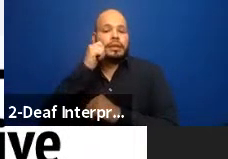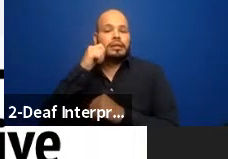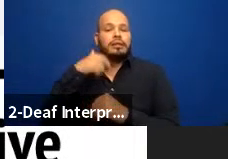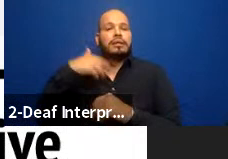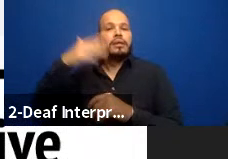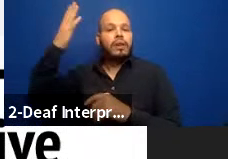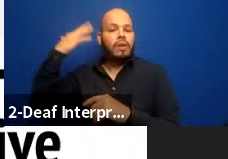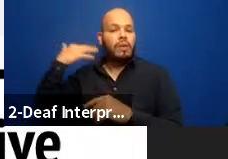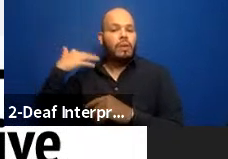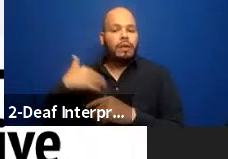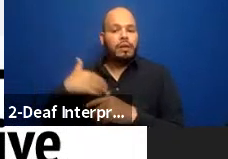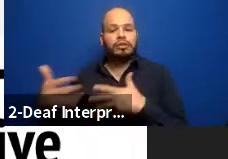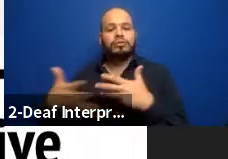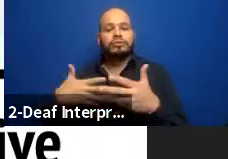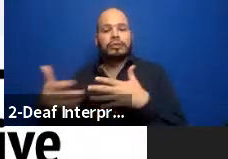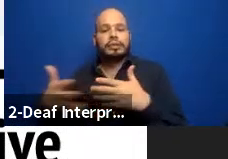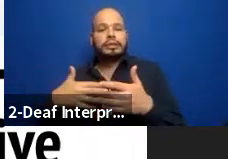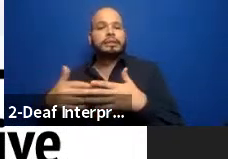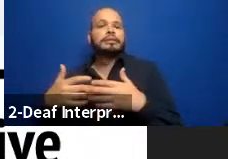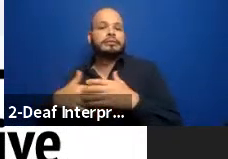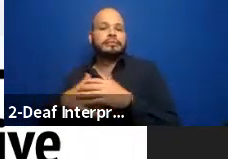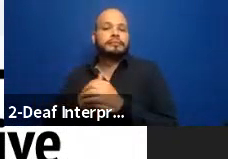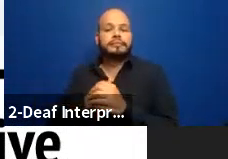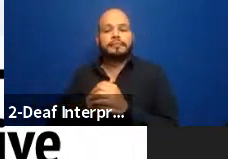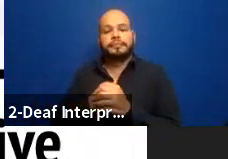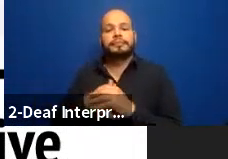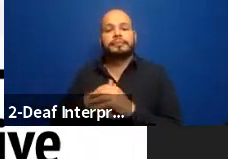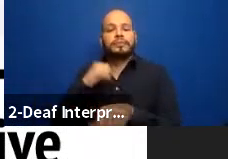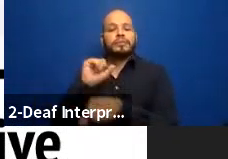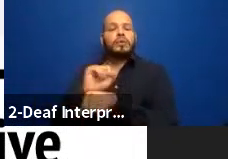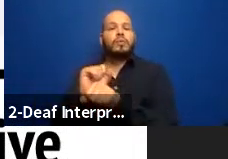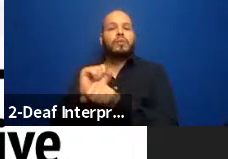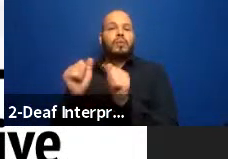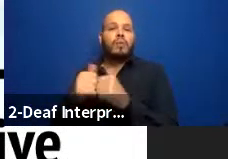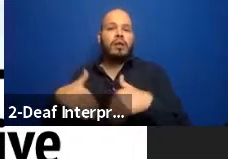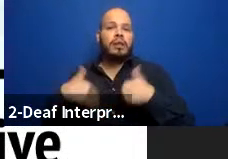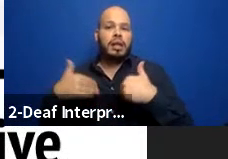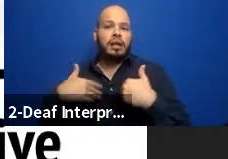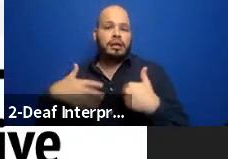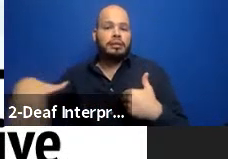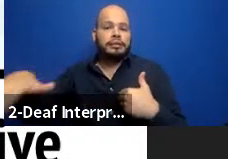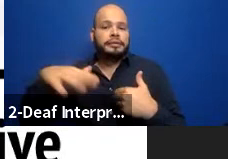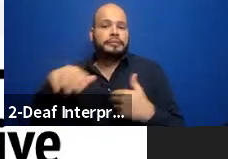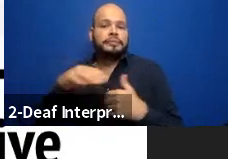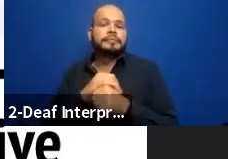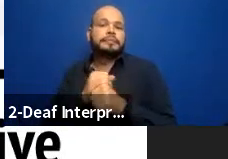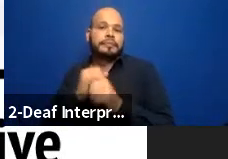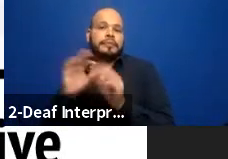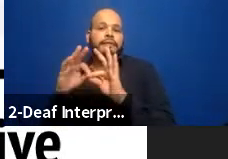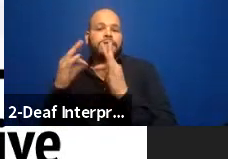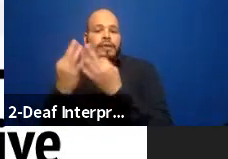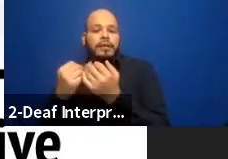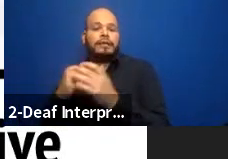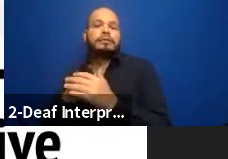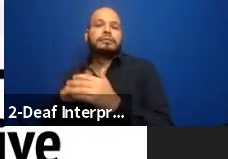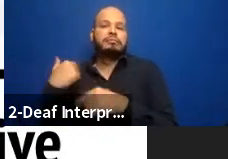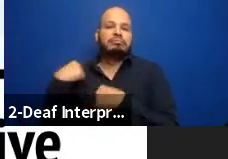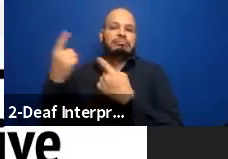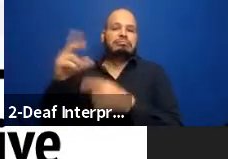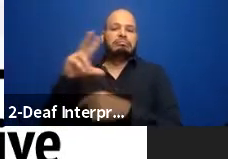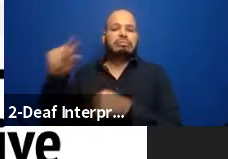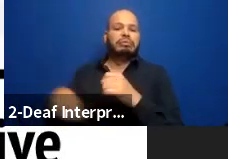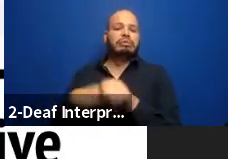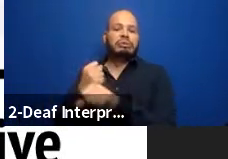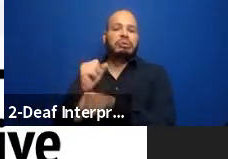around education and housing and abolishing the school-prison nexus. I'm also a professor at the University